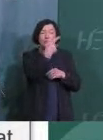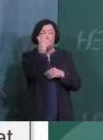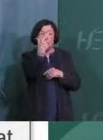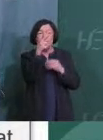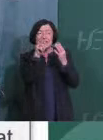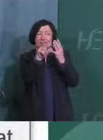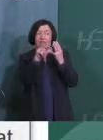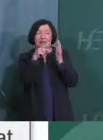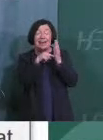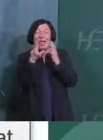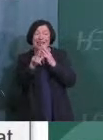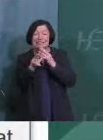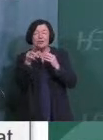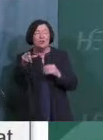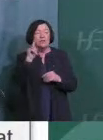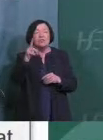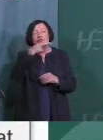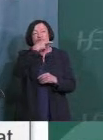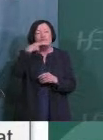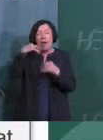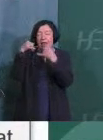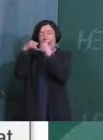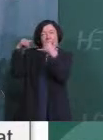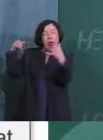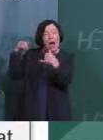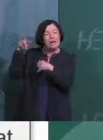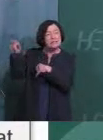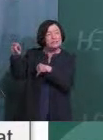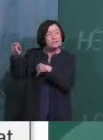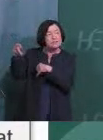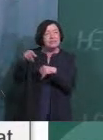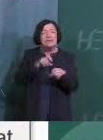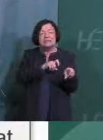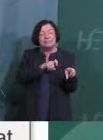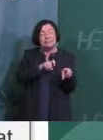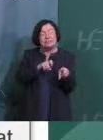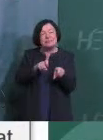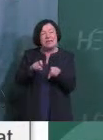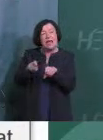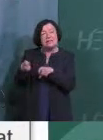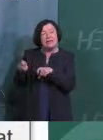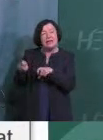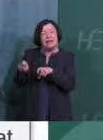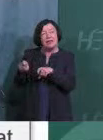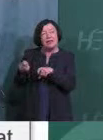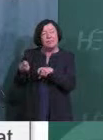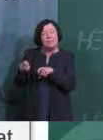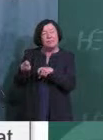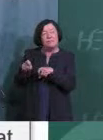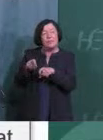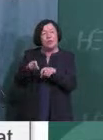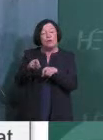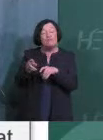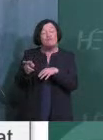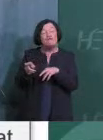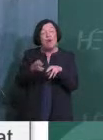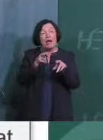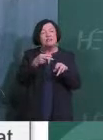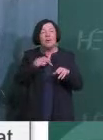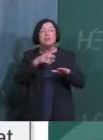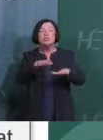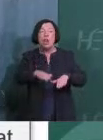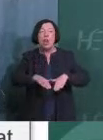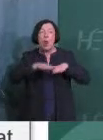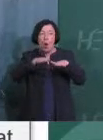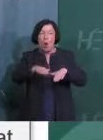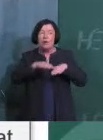1278 last week. And you can see then that red line, that a remarkably steady, if a rise at all, it's a very slow